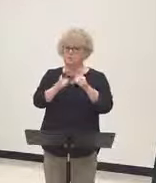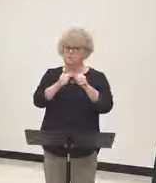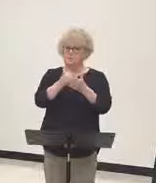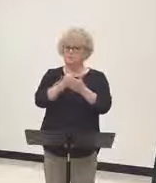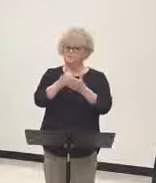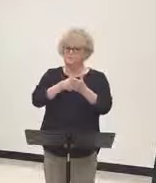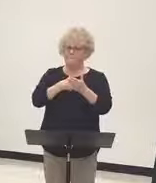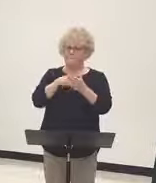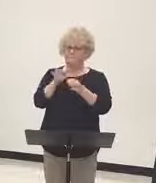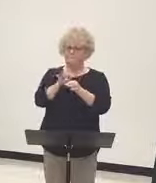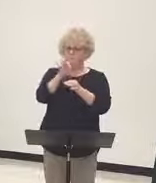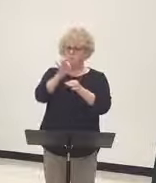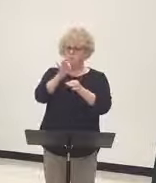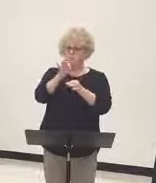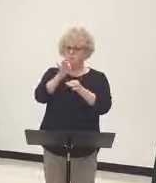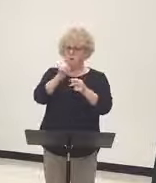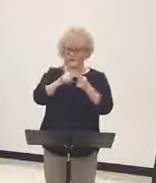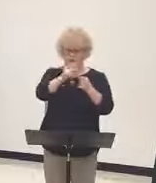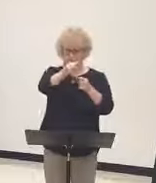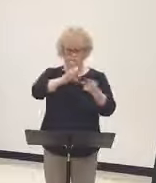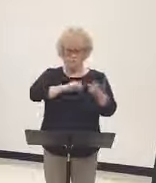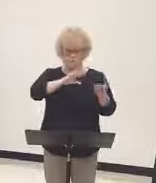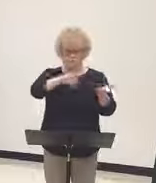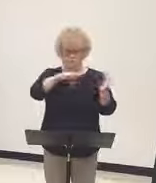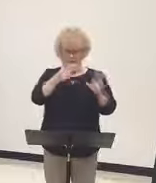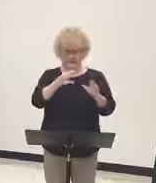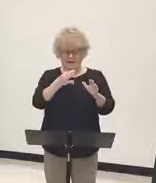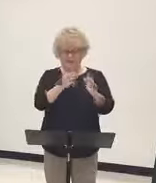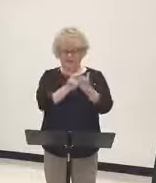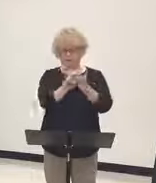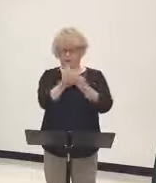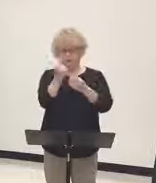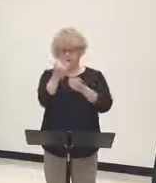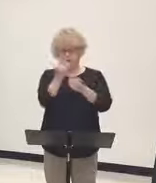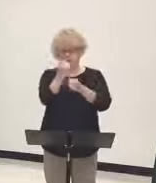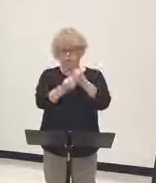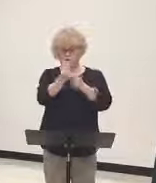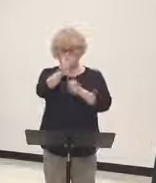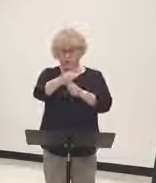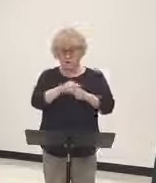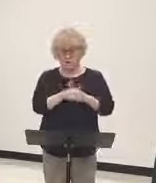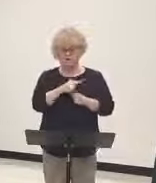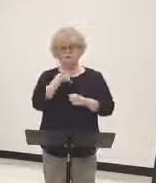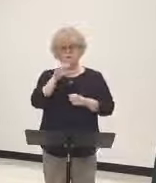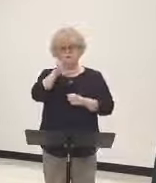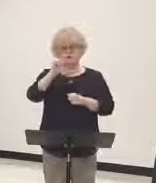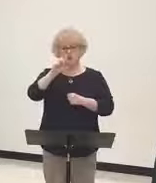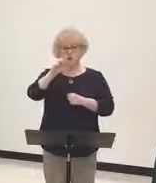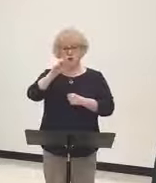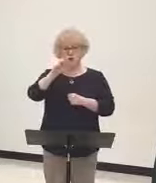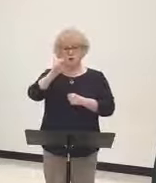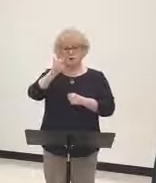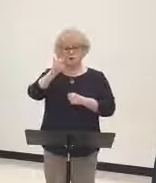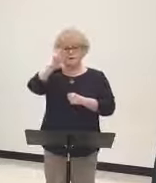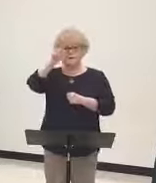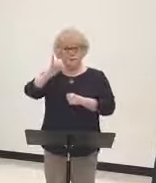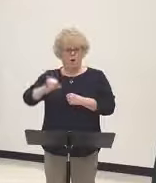journey with me until his own death a few years after that, Father John